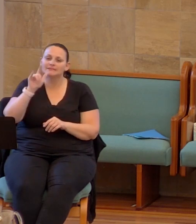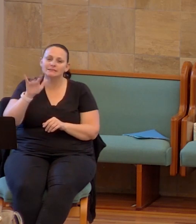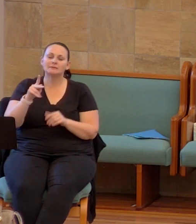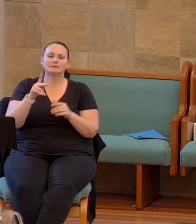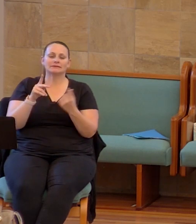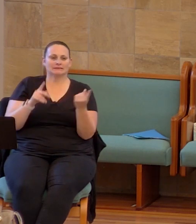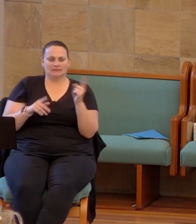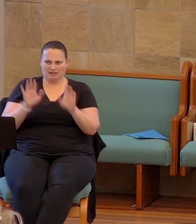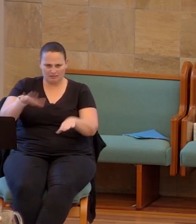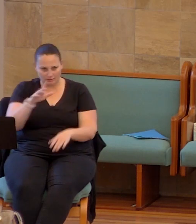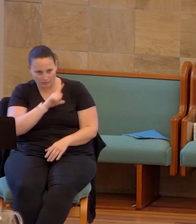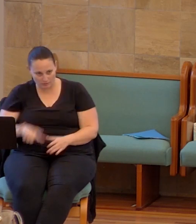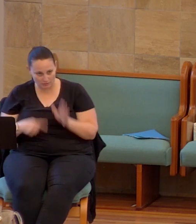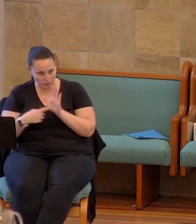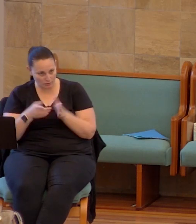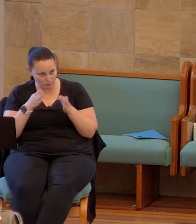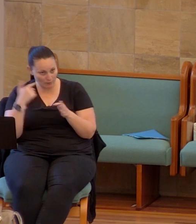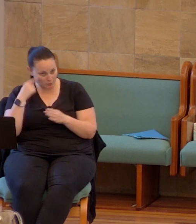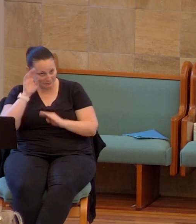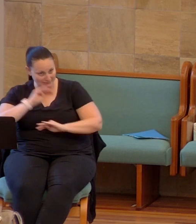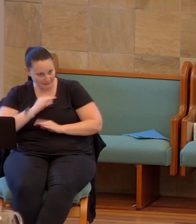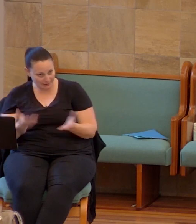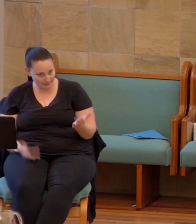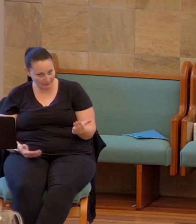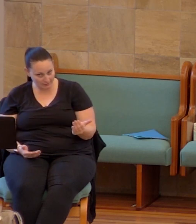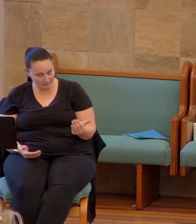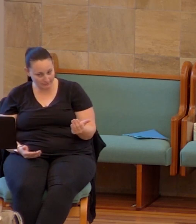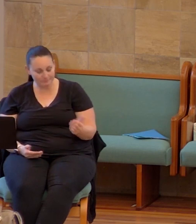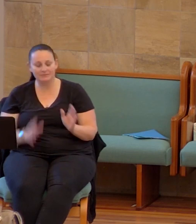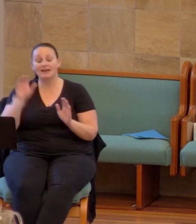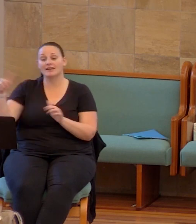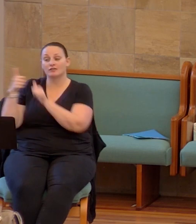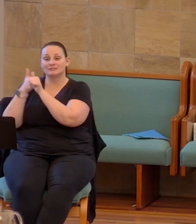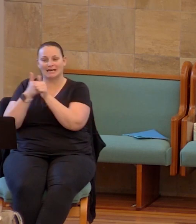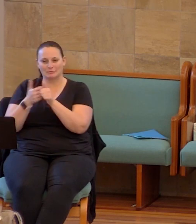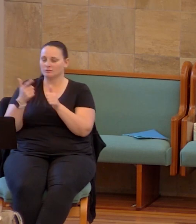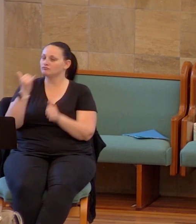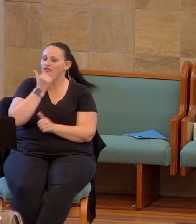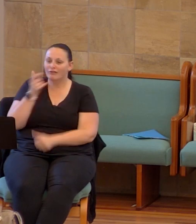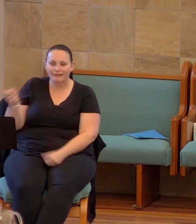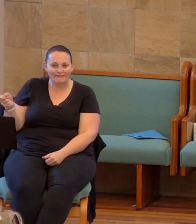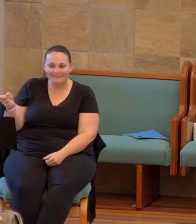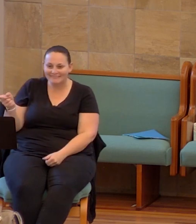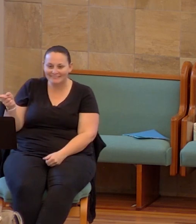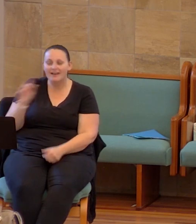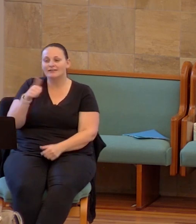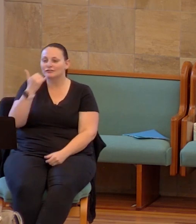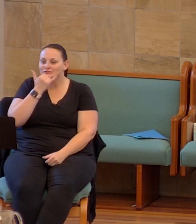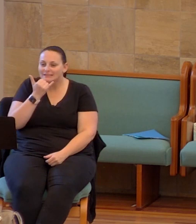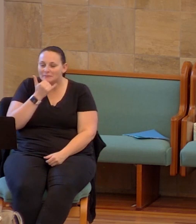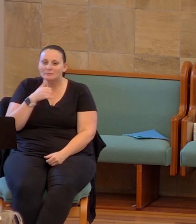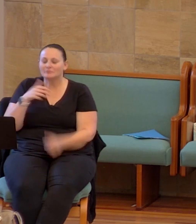in with this, Lord, show us the way and we will be satisfied. Another disciple getting it wrong. Another